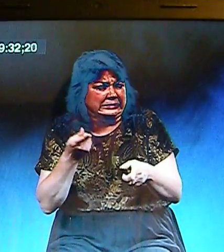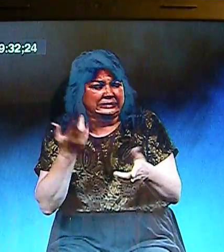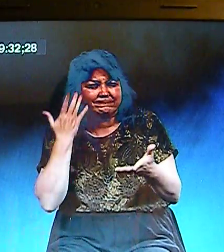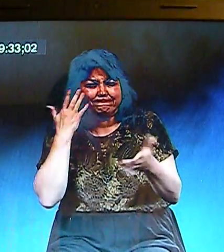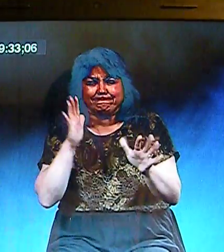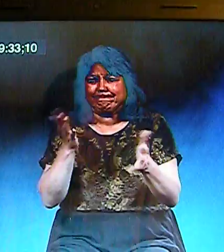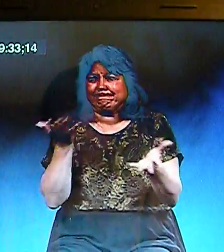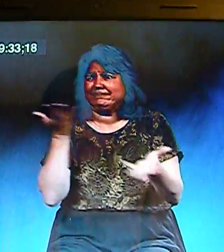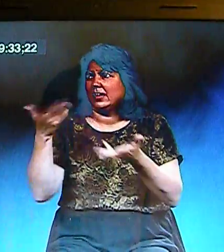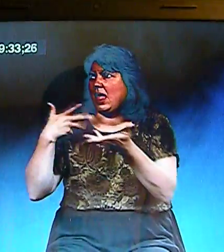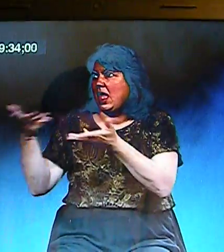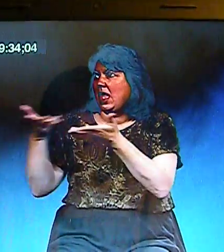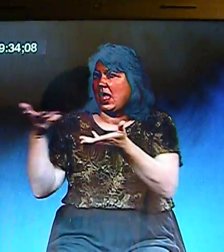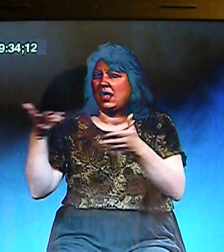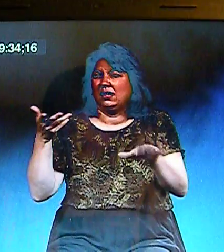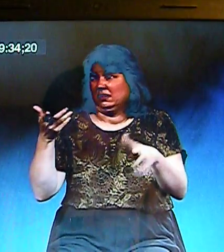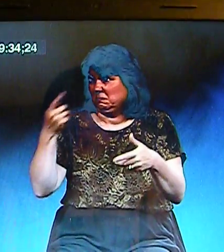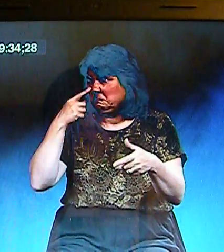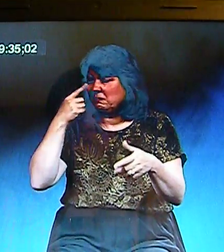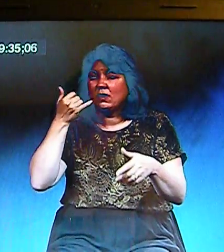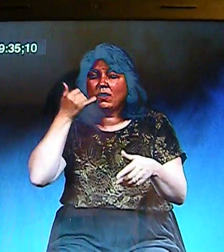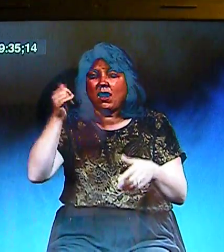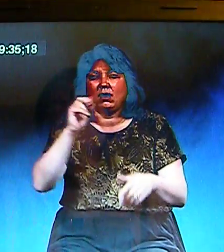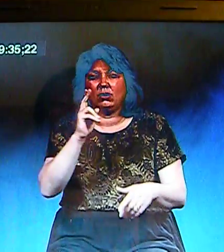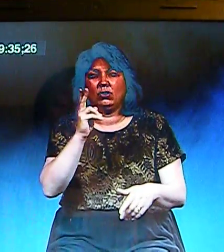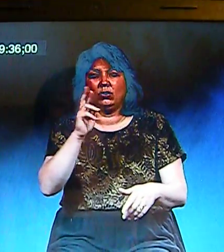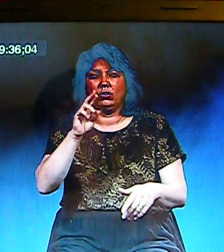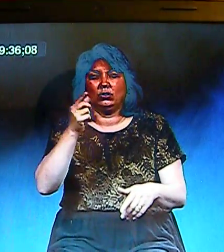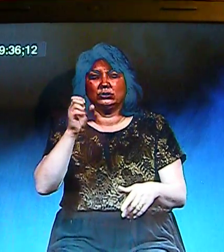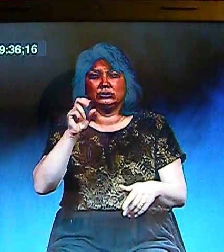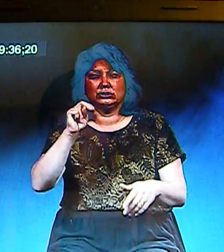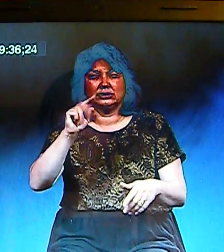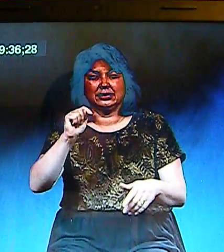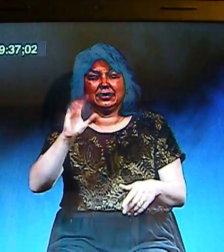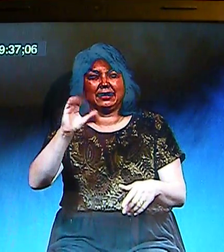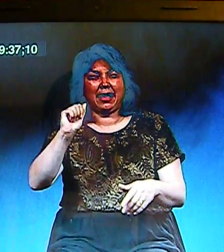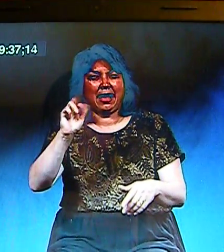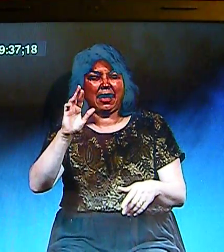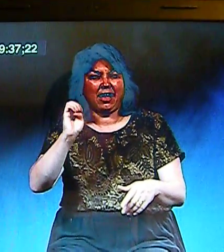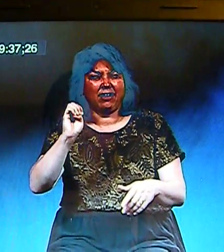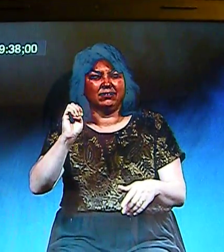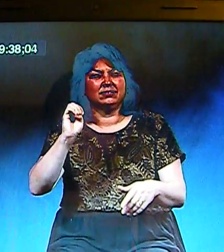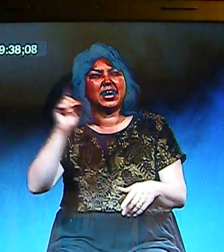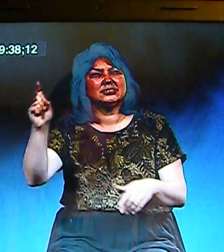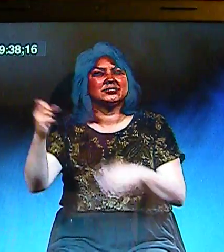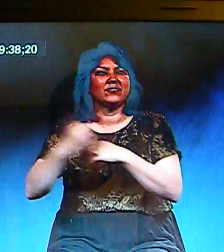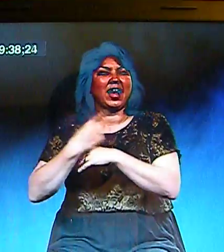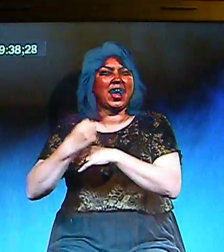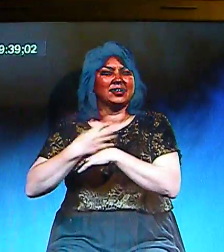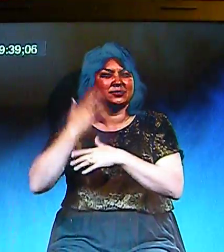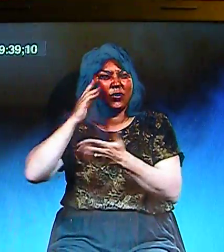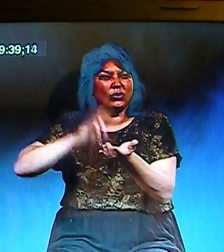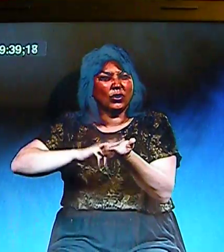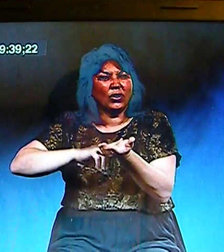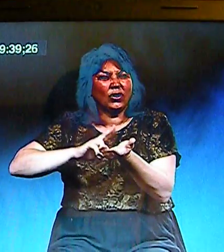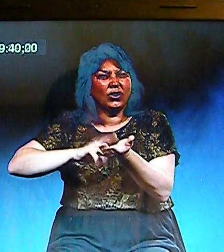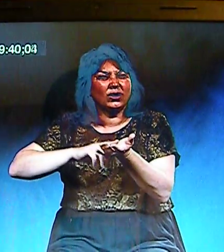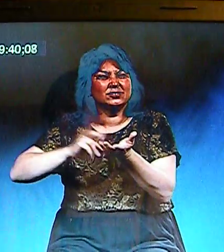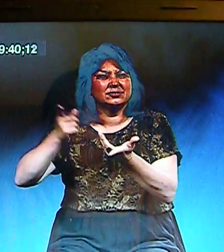and I tried to ask them, what should I do? So they suggested maybe that I should call urgent care